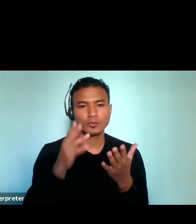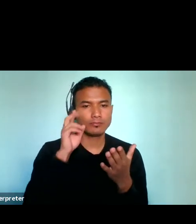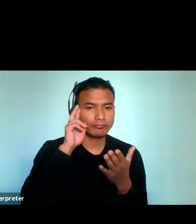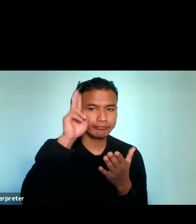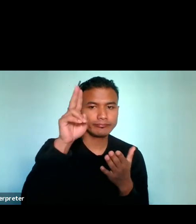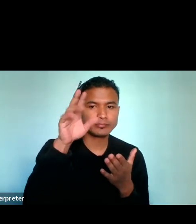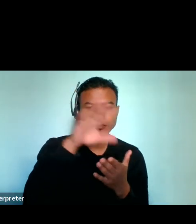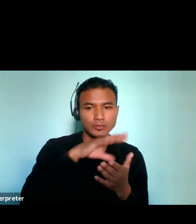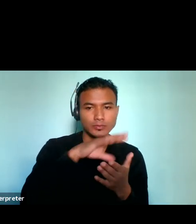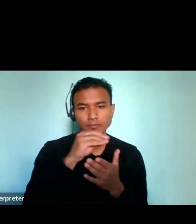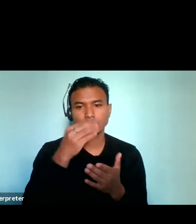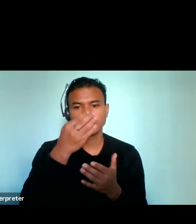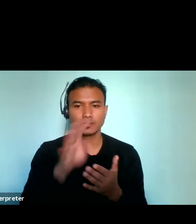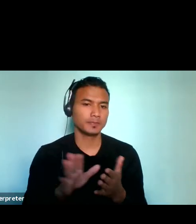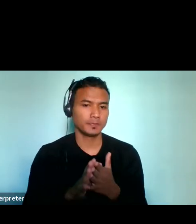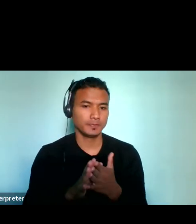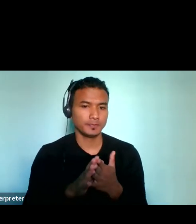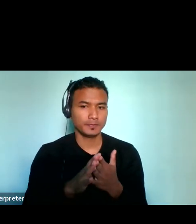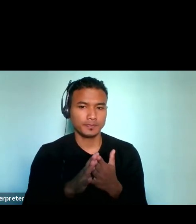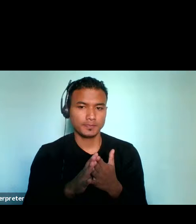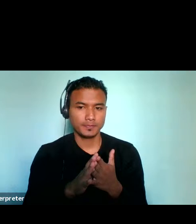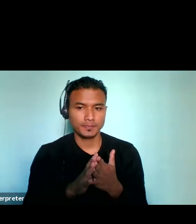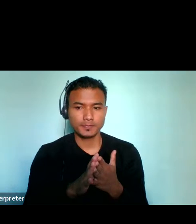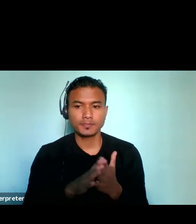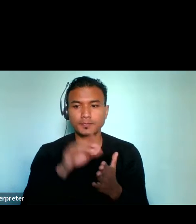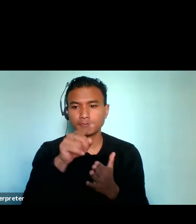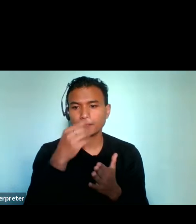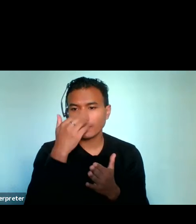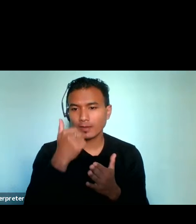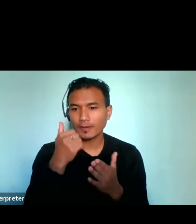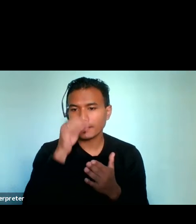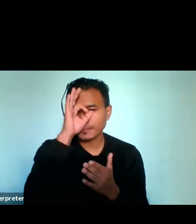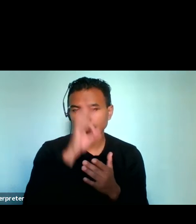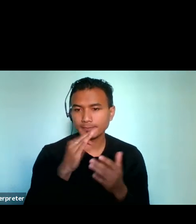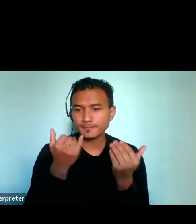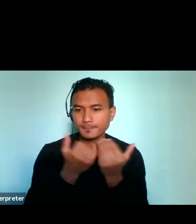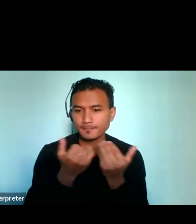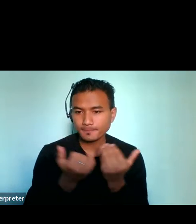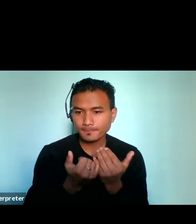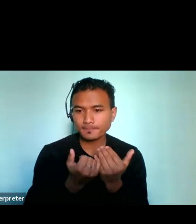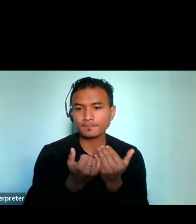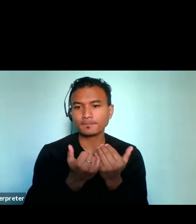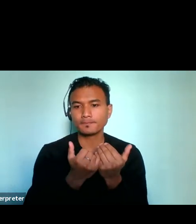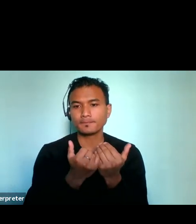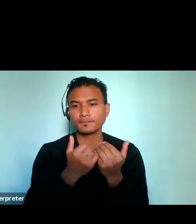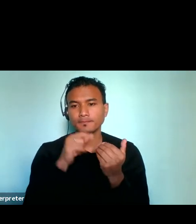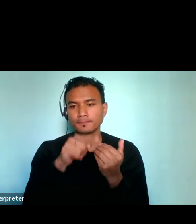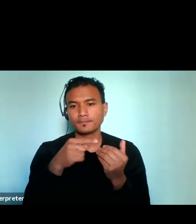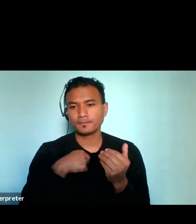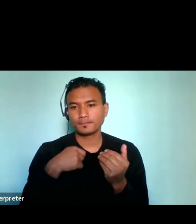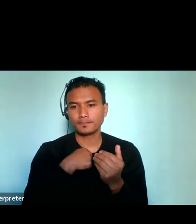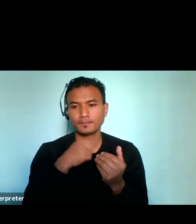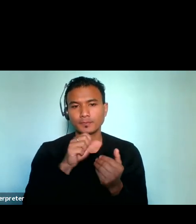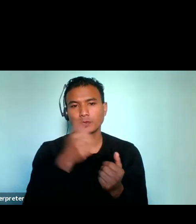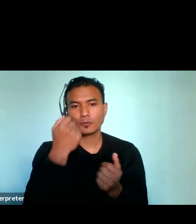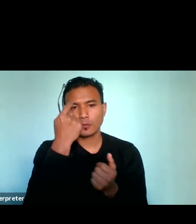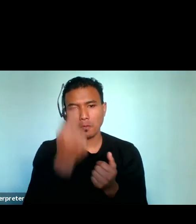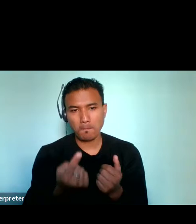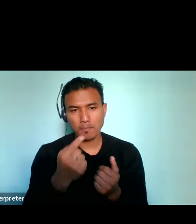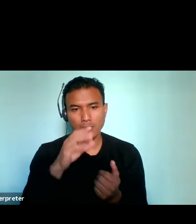often say, but already the leaders of today, especially in the context of climate change. I will be next week at the